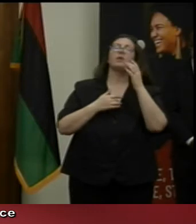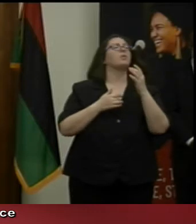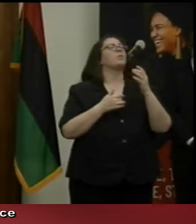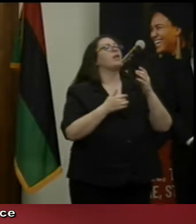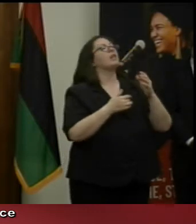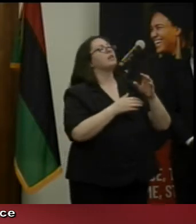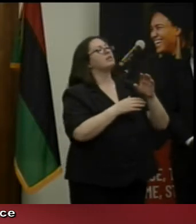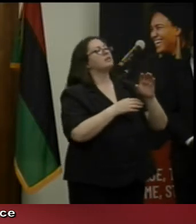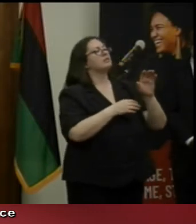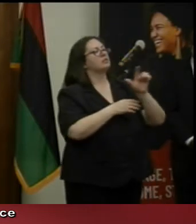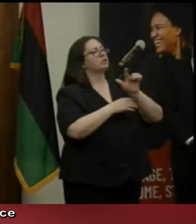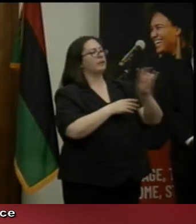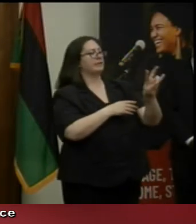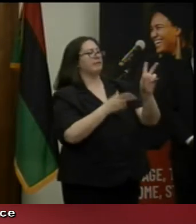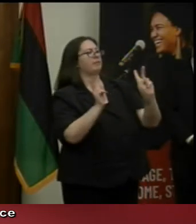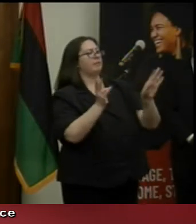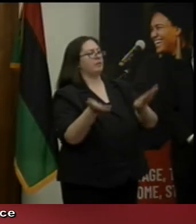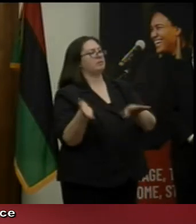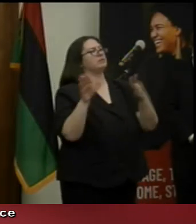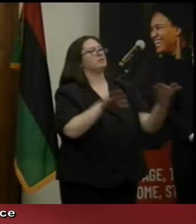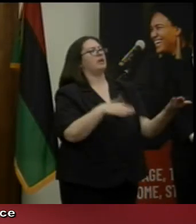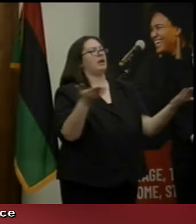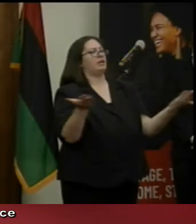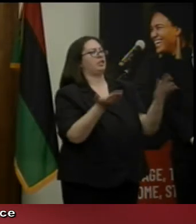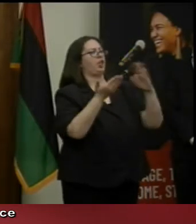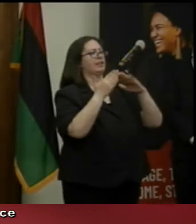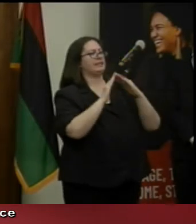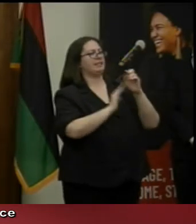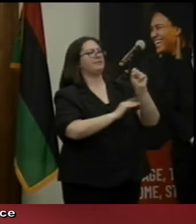27 individuals have died in the city of St. Louis.